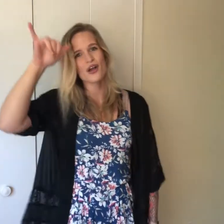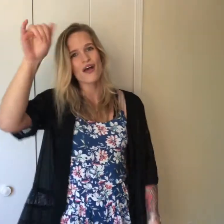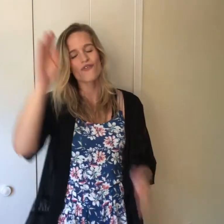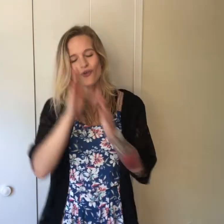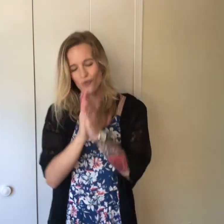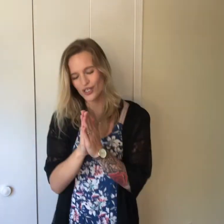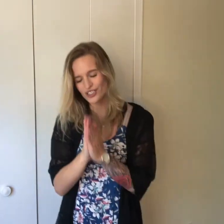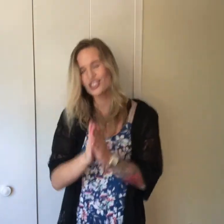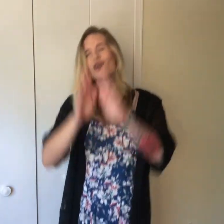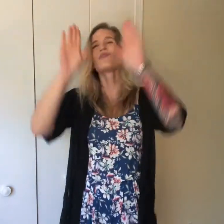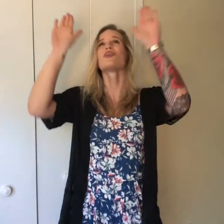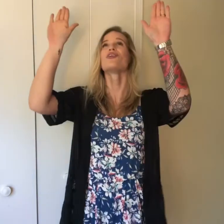forever worship you.